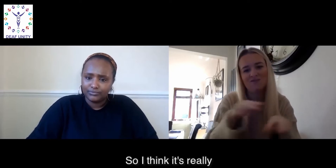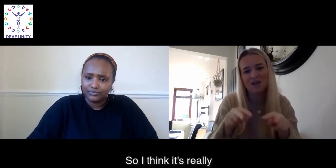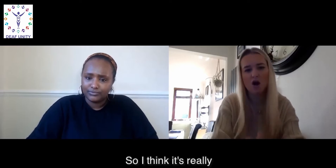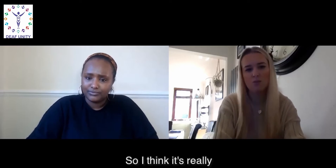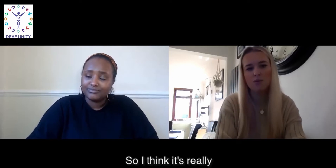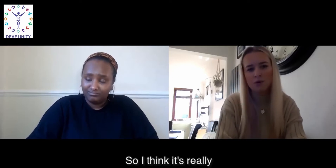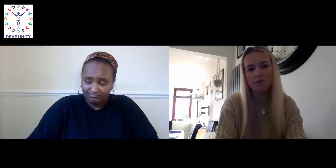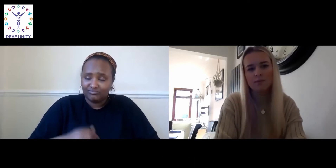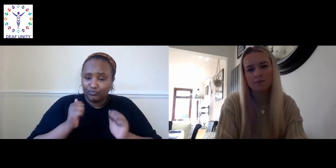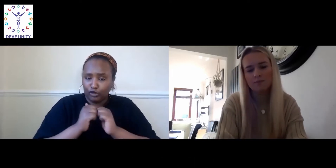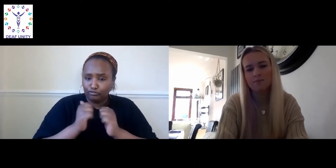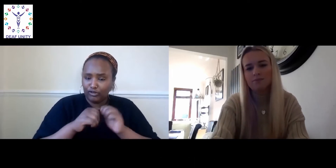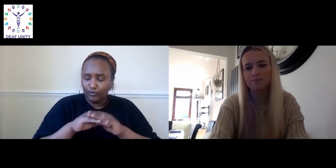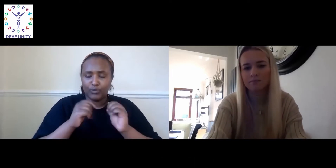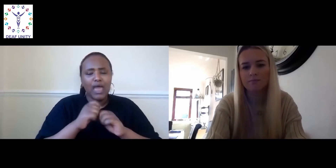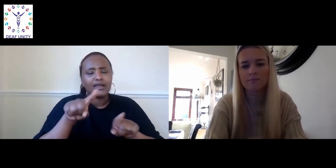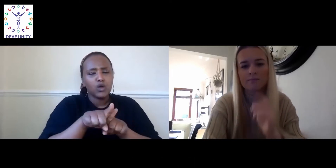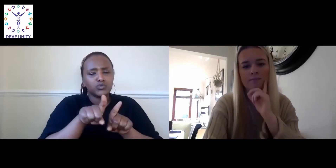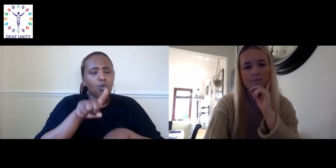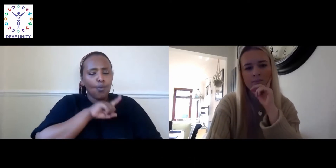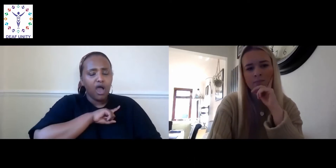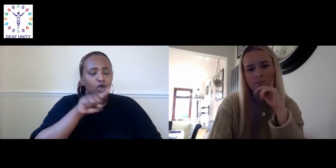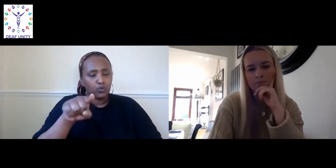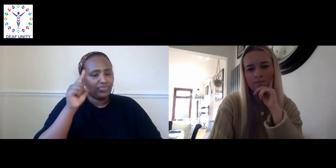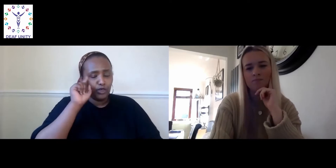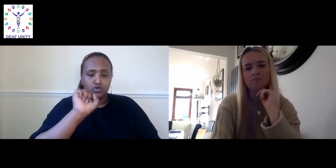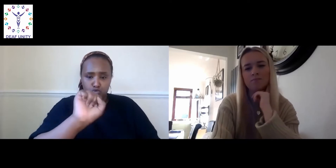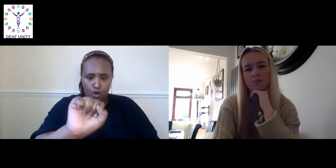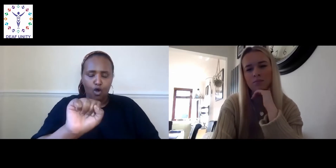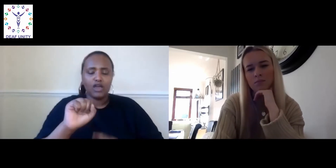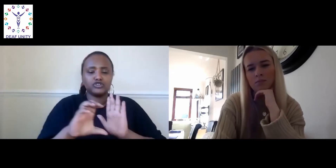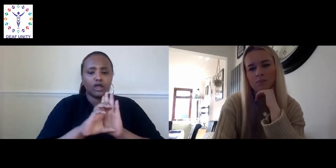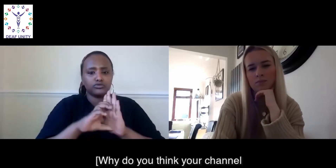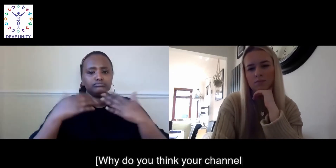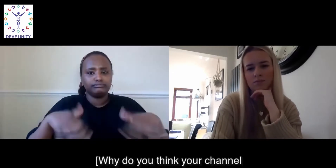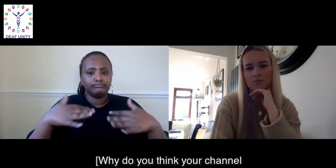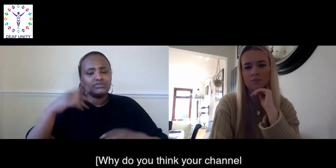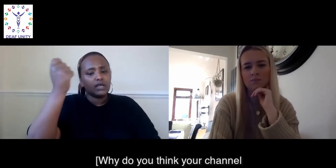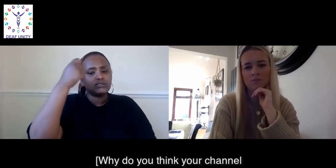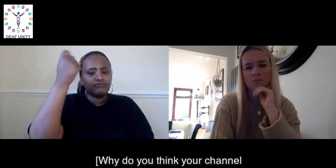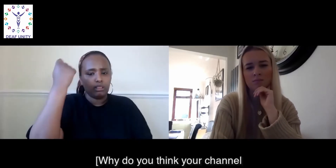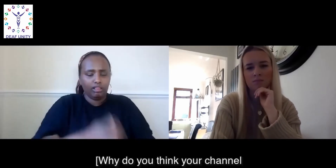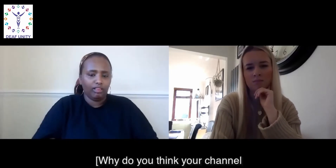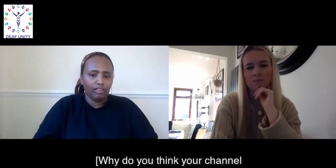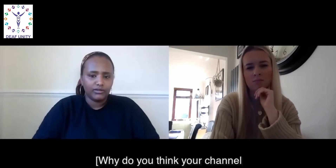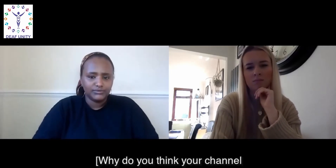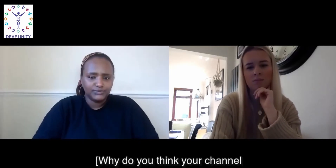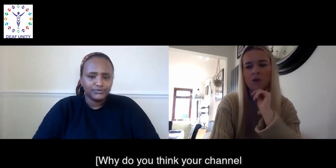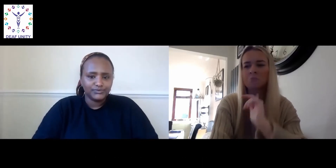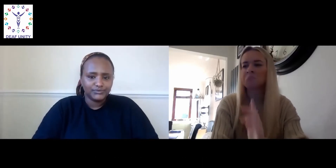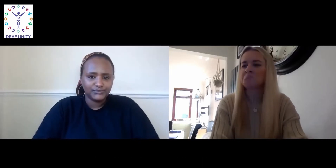important to be committed and to enjoy making videos. I could agree with you on that completely. Why do you think your channel has been so